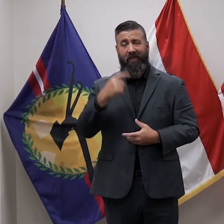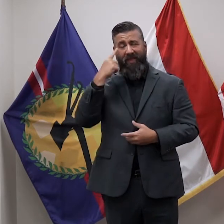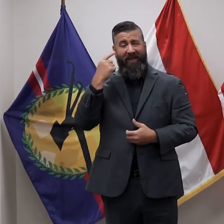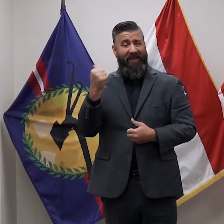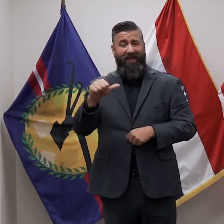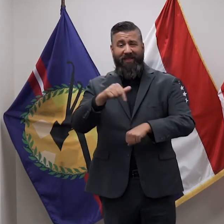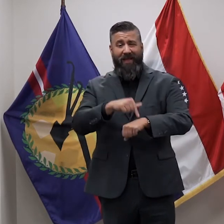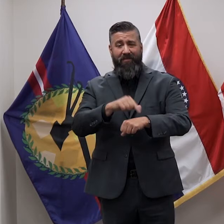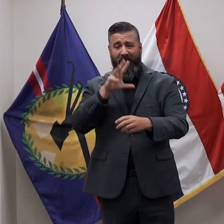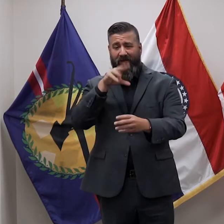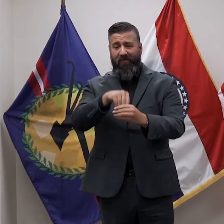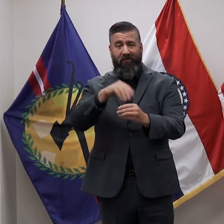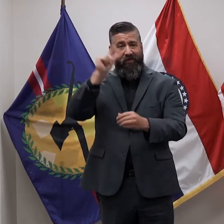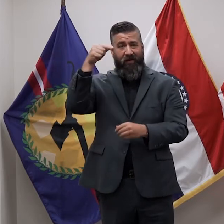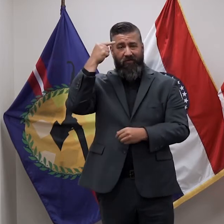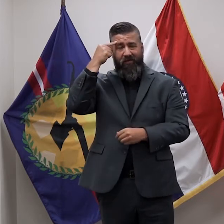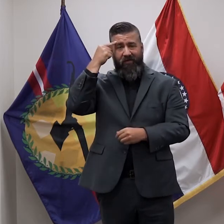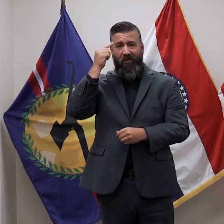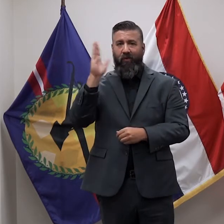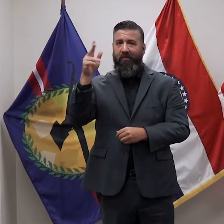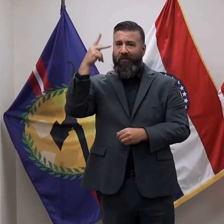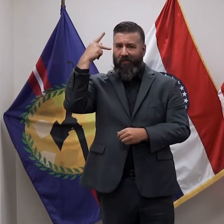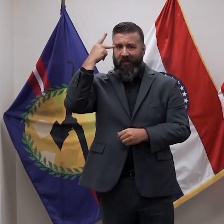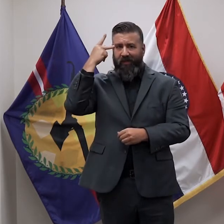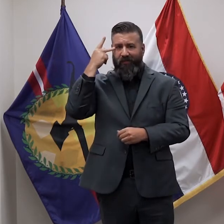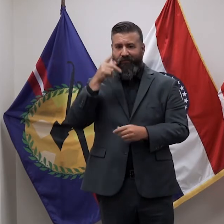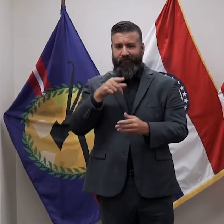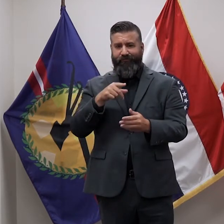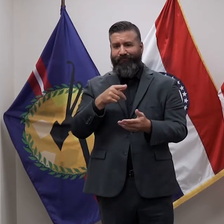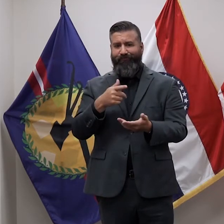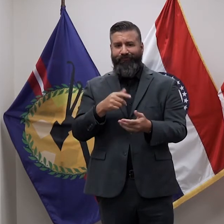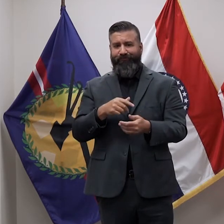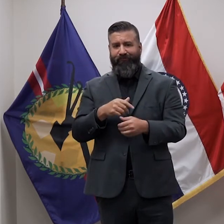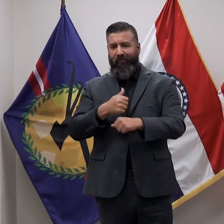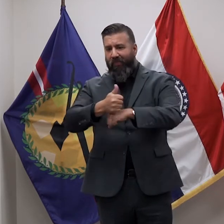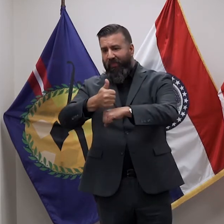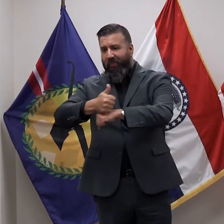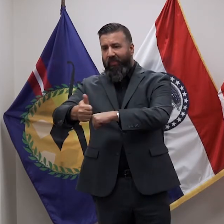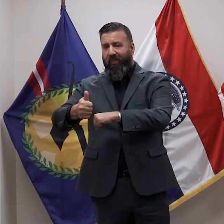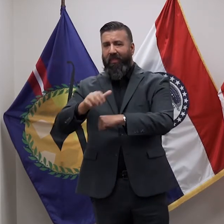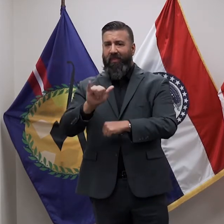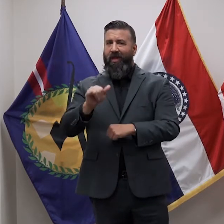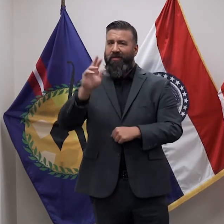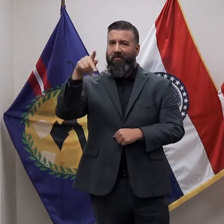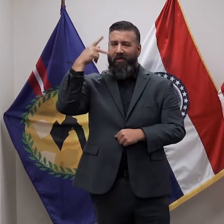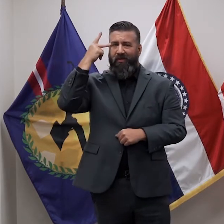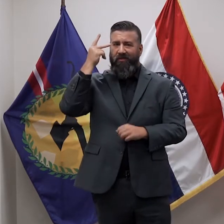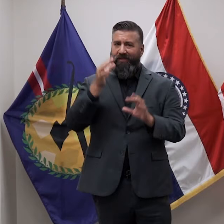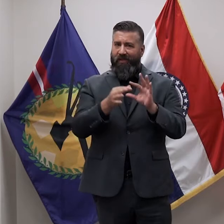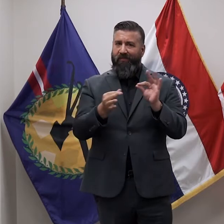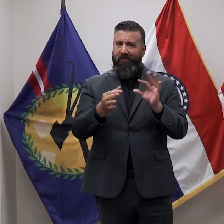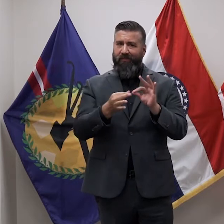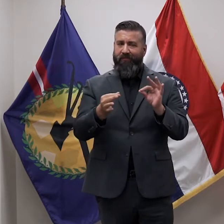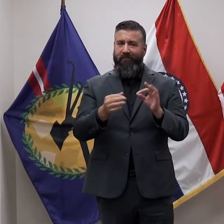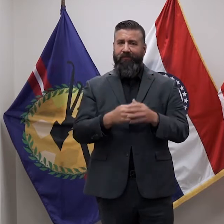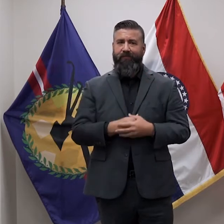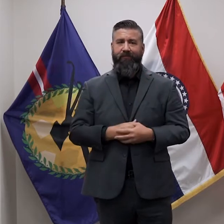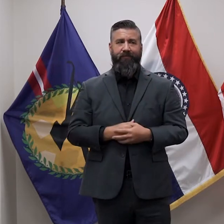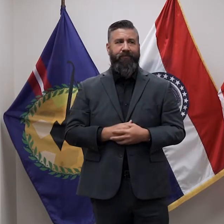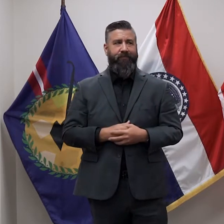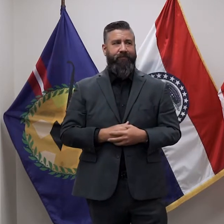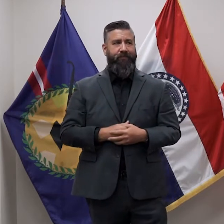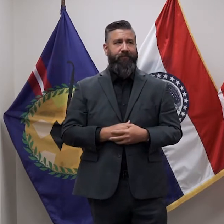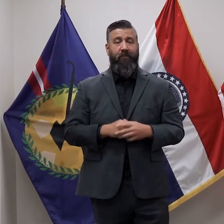in government, there will be political accusations, and that is a political